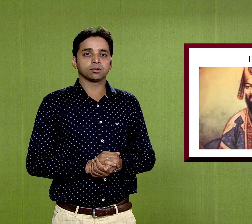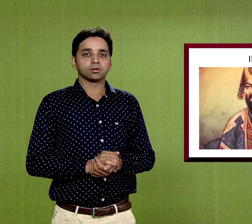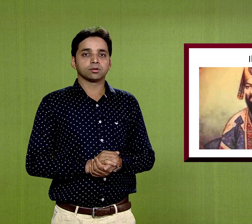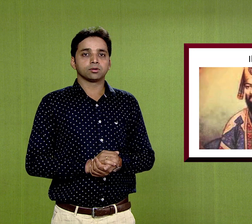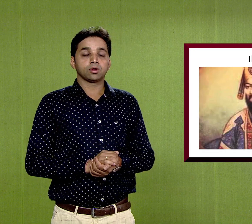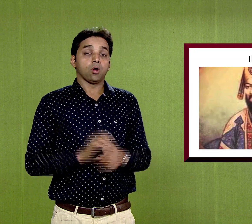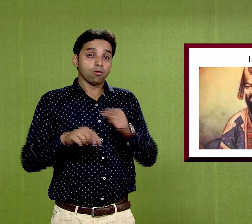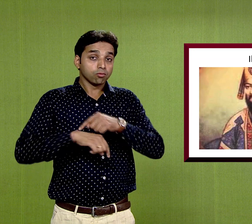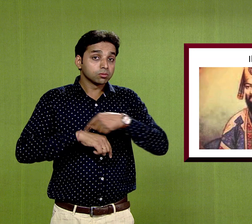from the time period